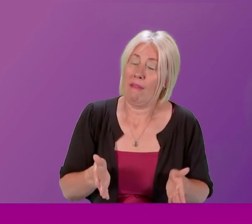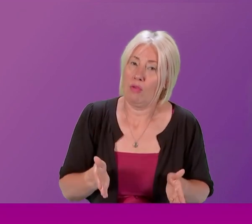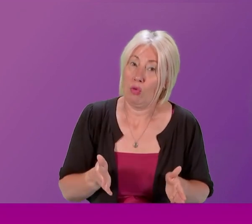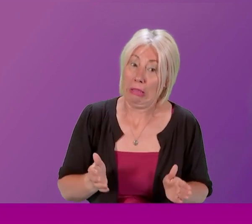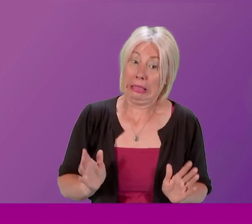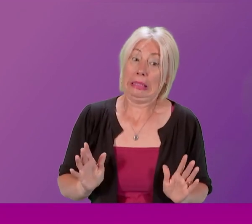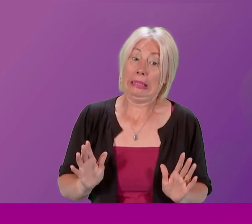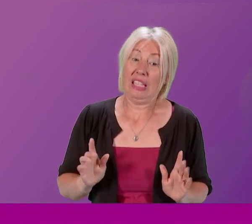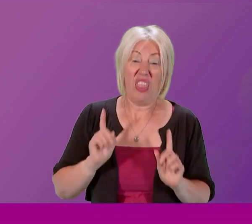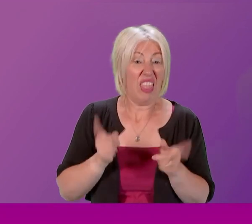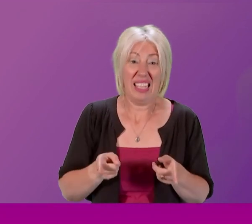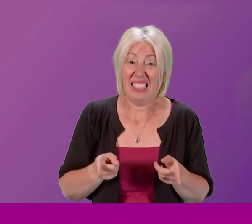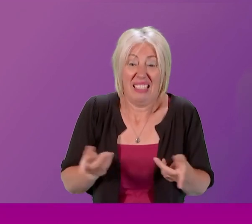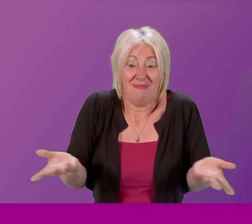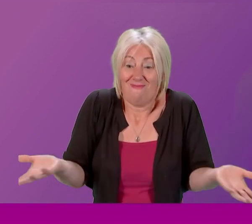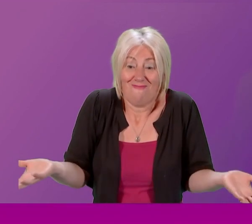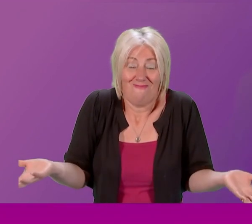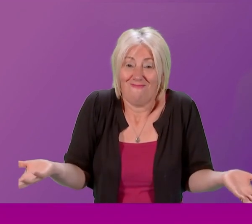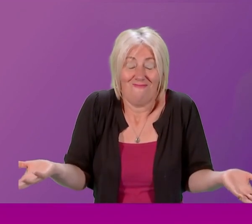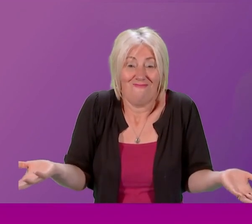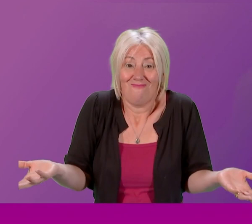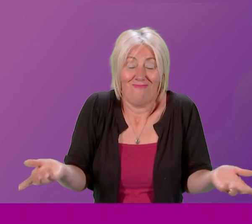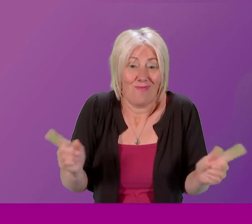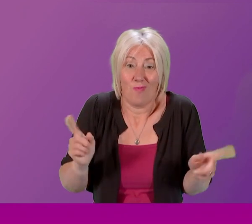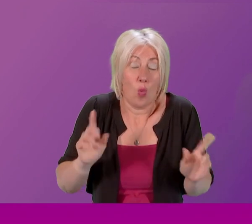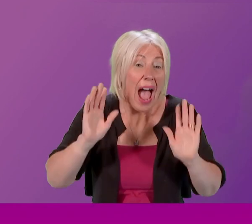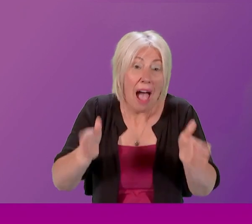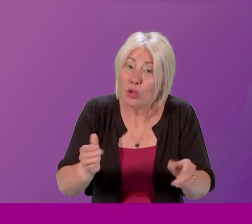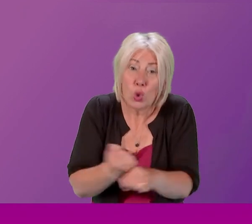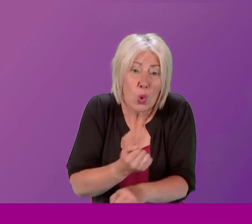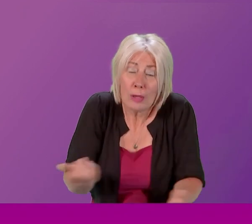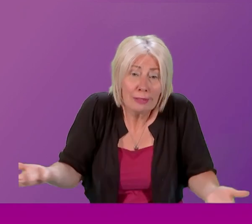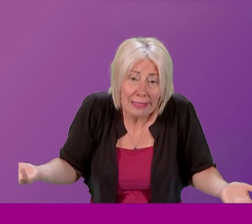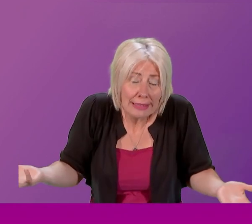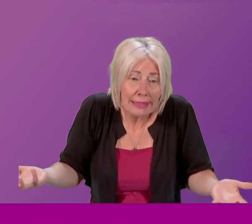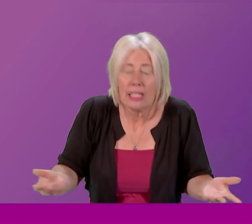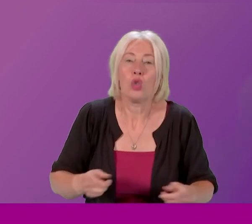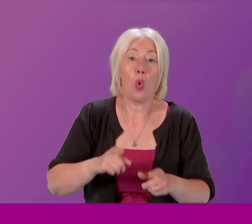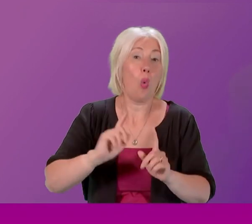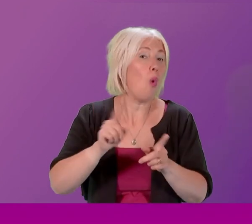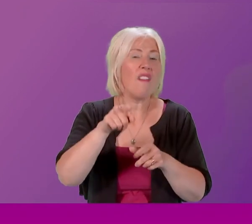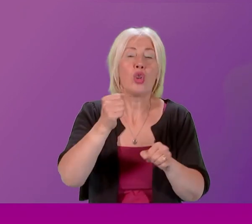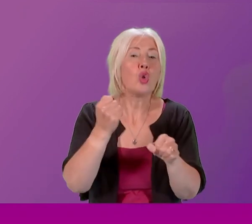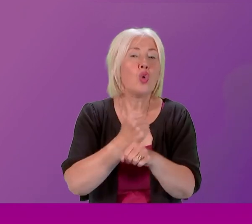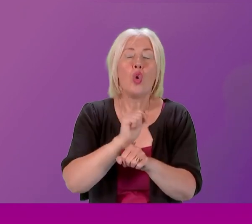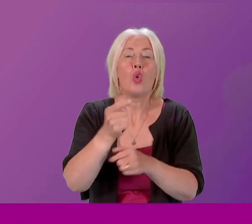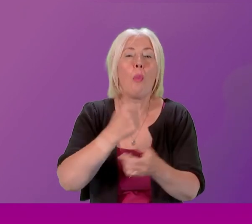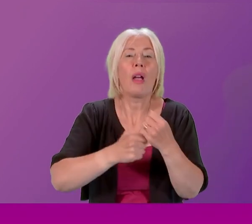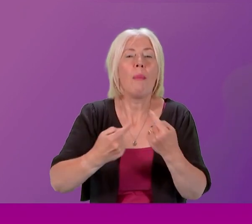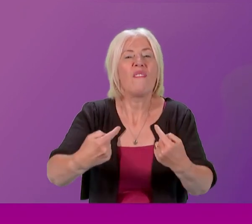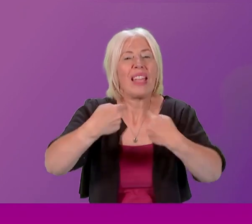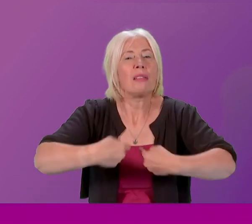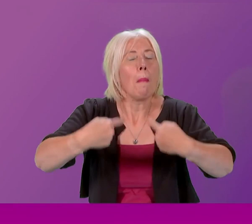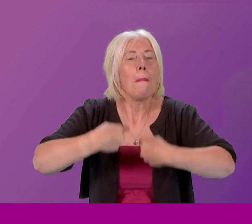ba-bum, that's just part and parcel of what needs to be done, you know. So whatever you do, don't become the victim